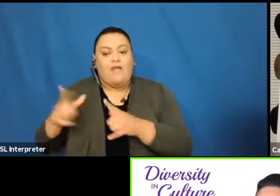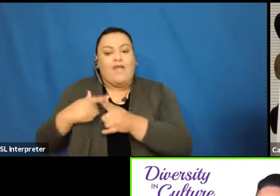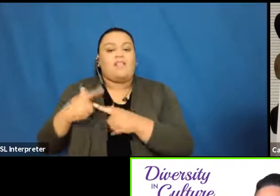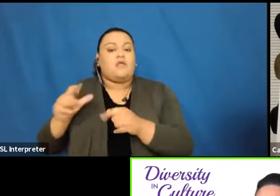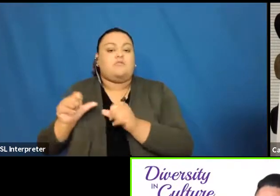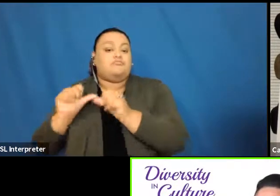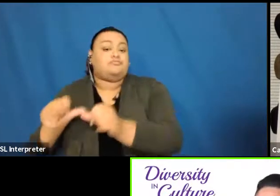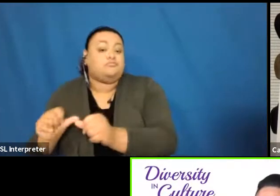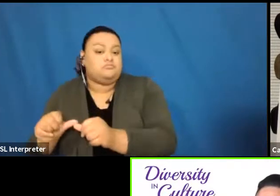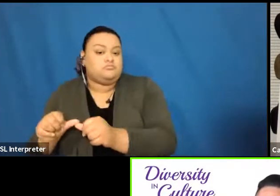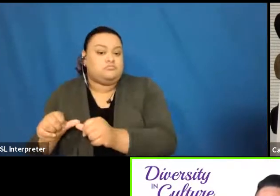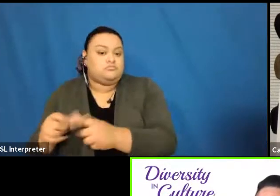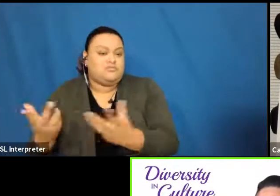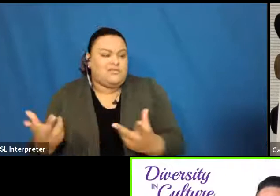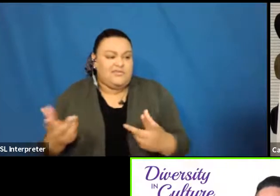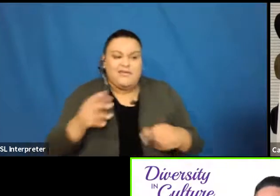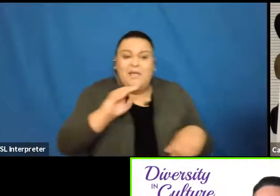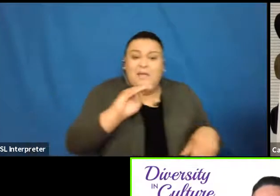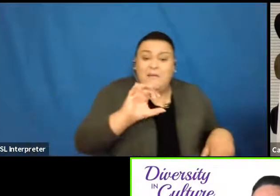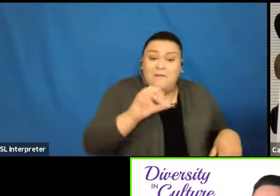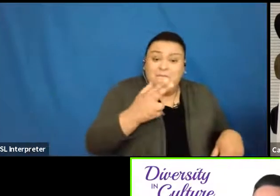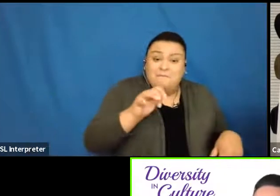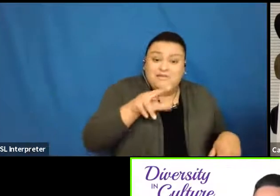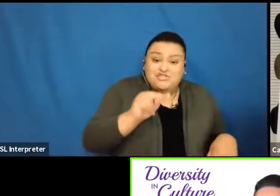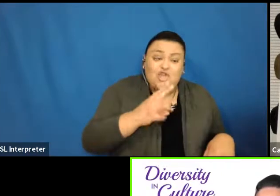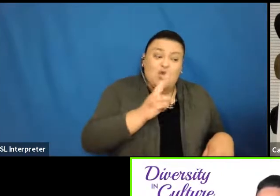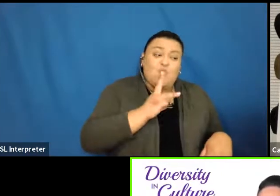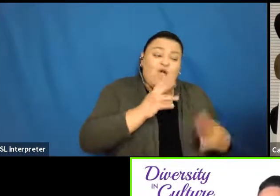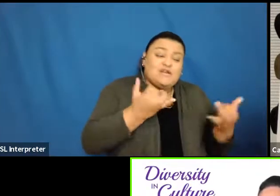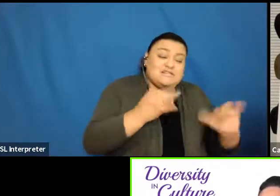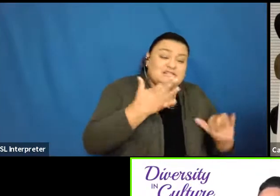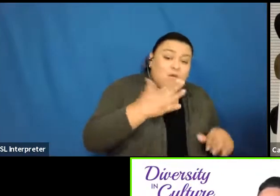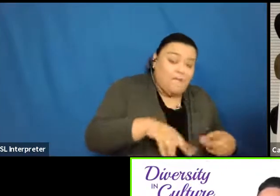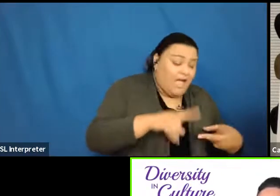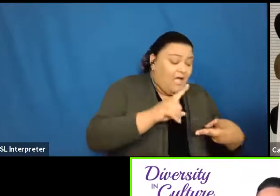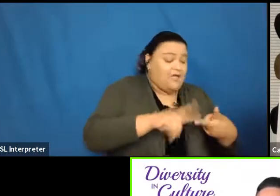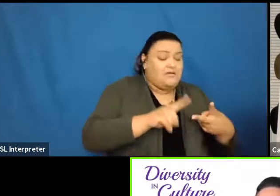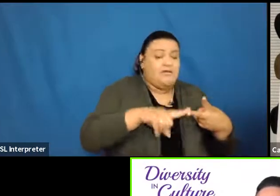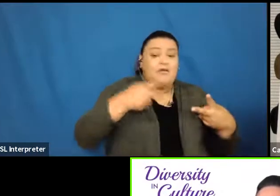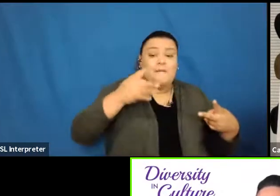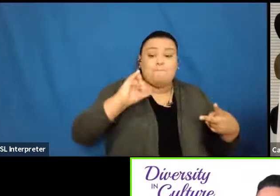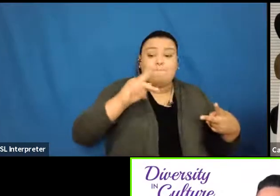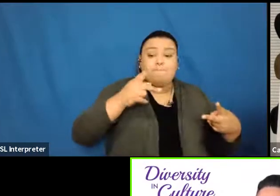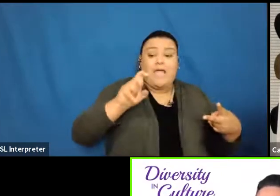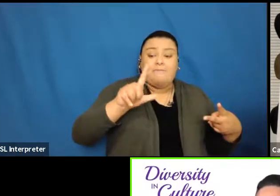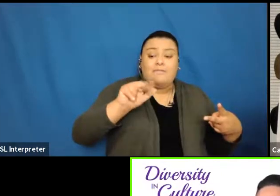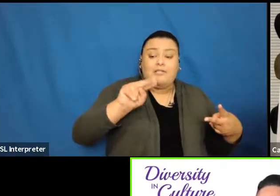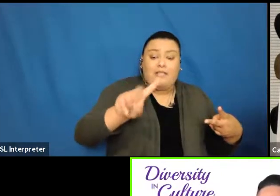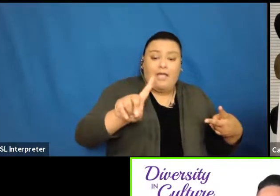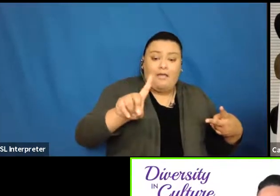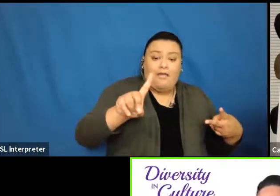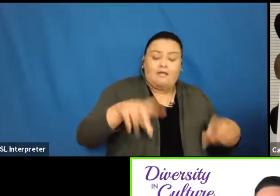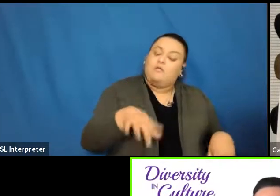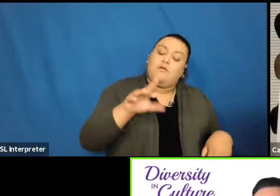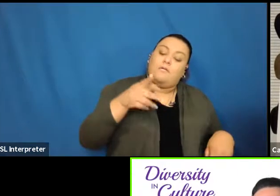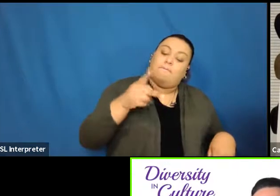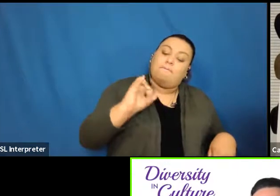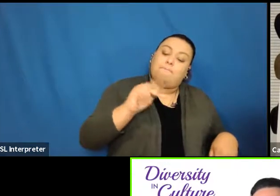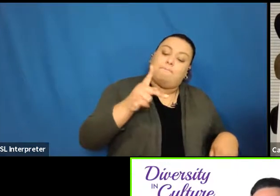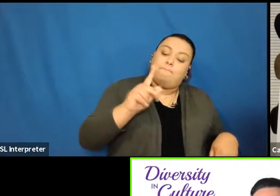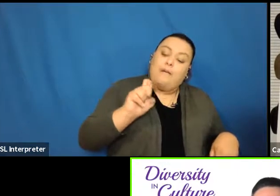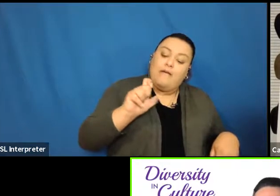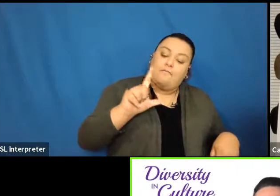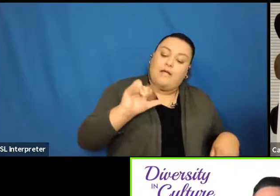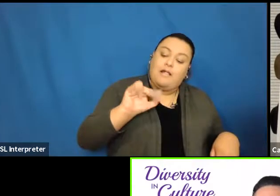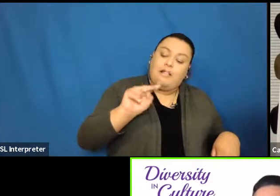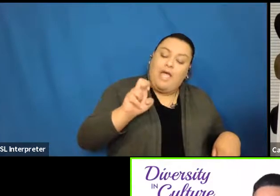for example. The water's still bad there, right? Nobody's talking about the pipeline in Standing Rock, because people feel like, oh, well, that's